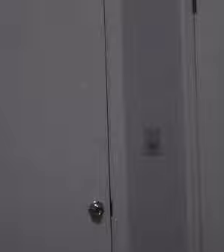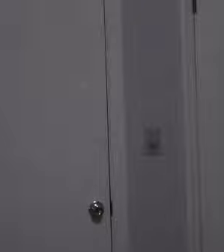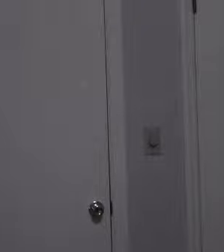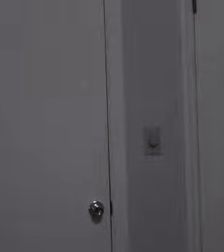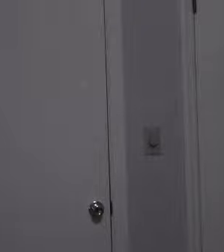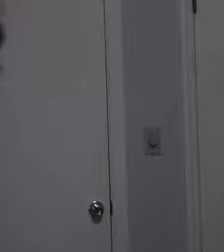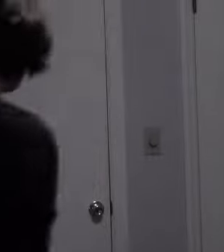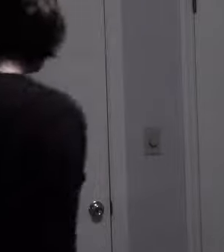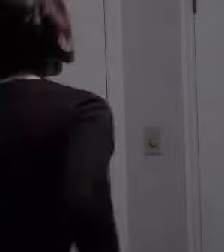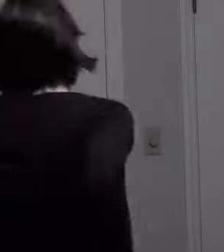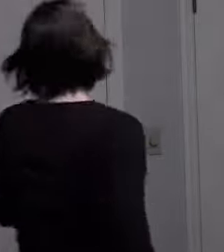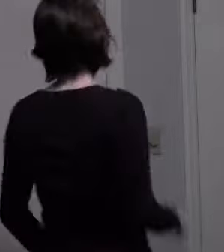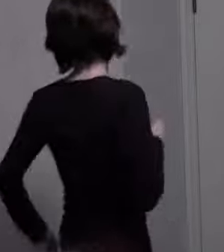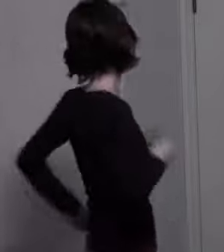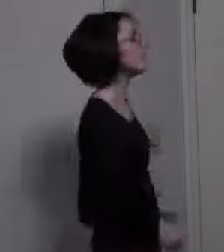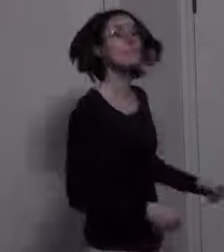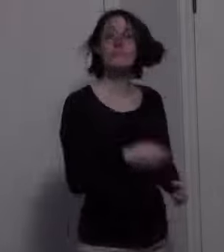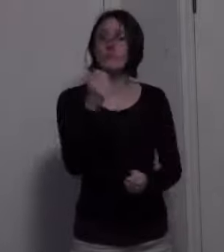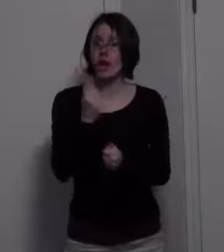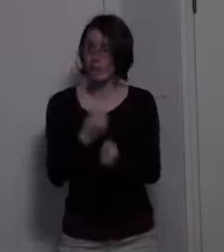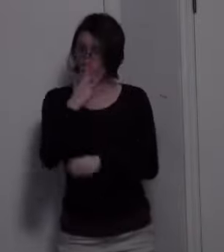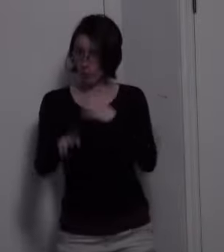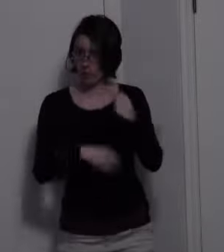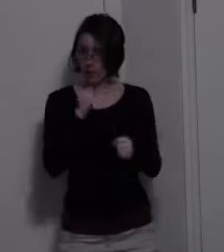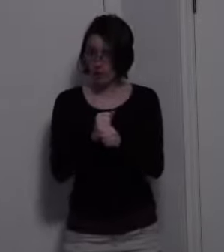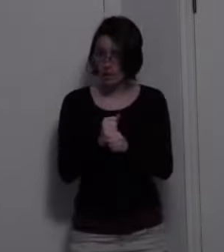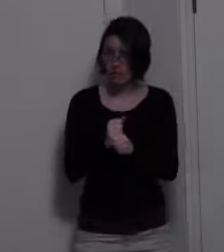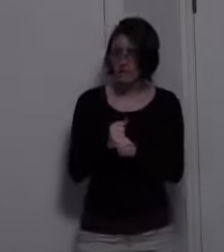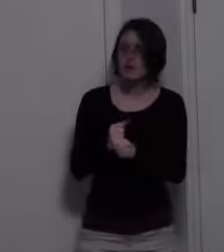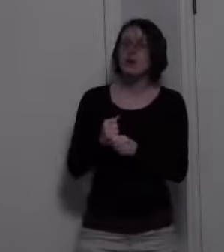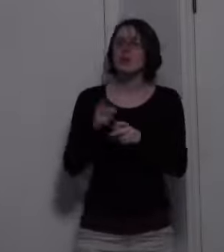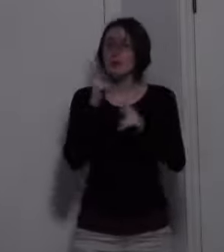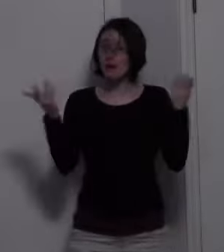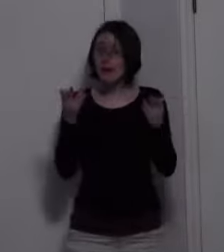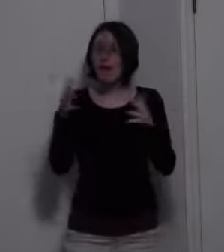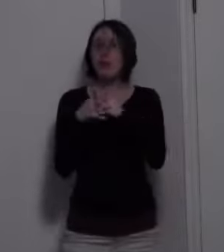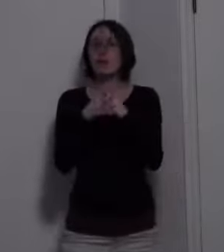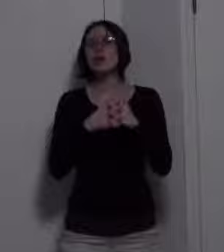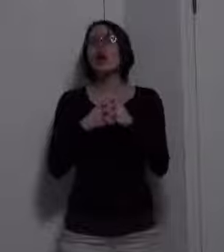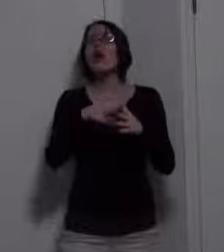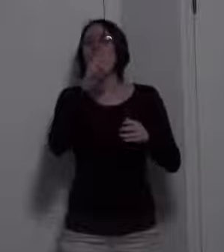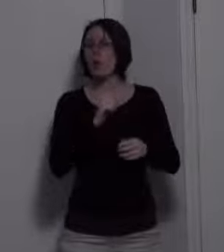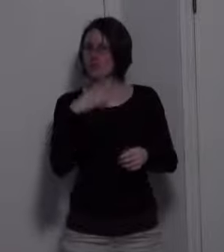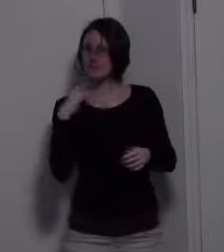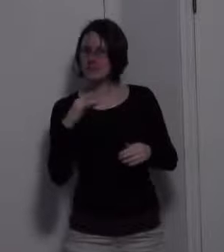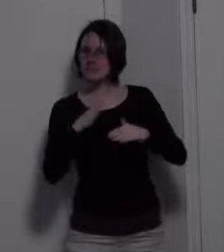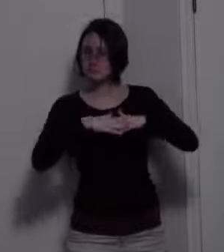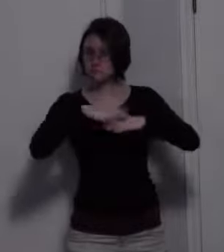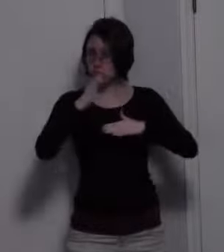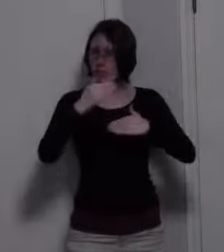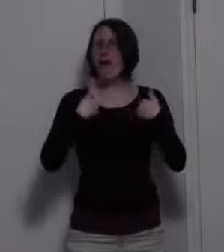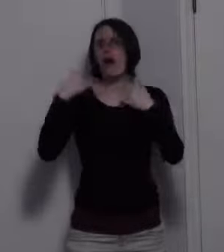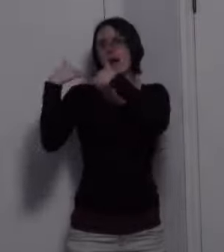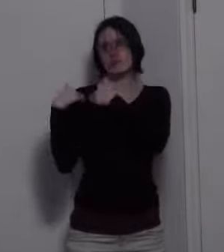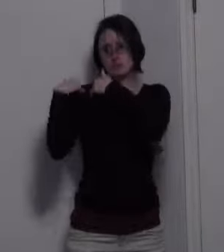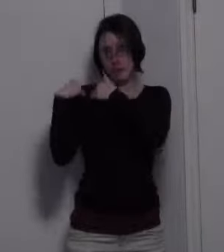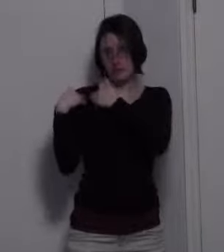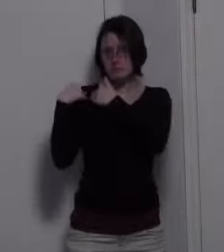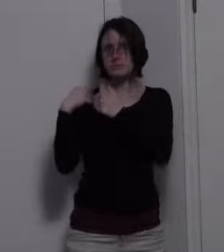Every 4 years, Americans who are 18 or older have a big responsibility. Our votes decide who becomes the President of the United